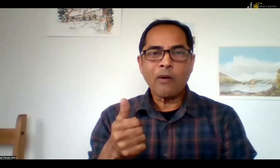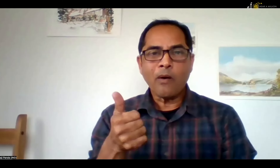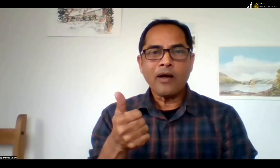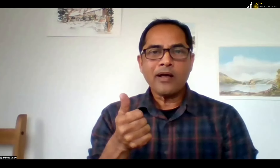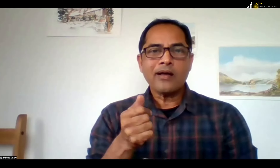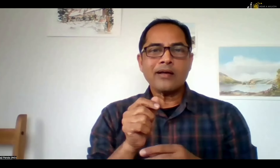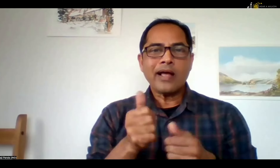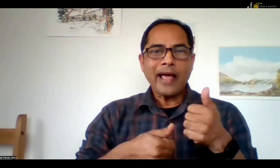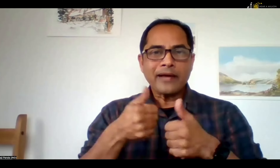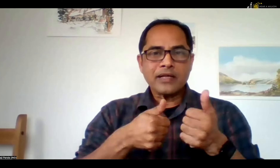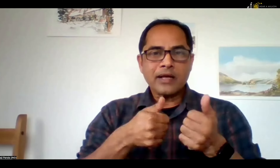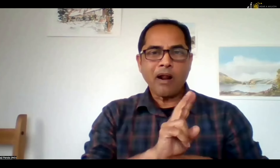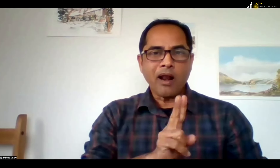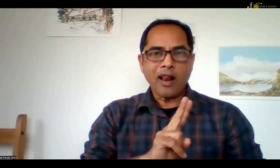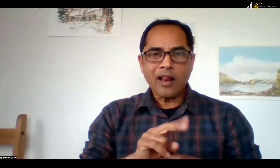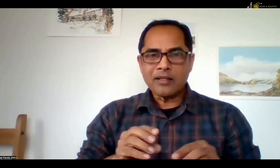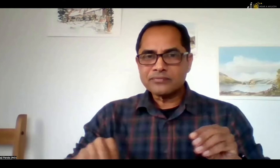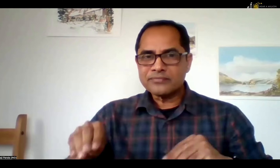uh,